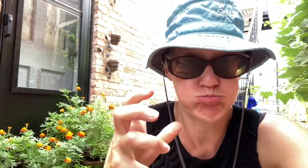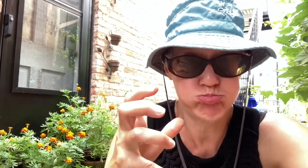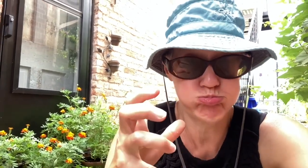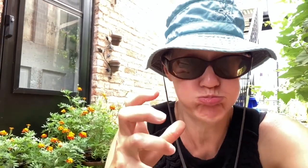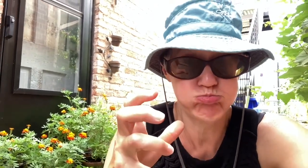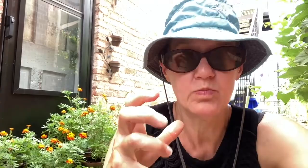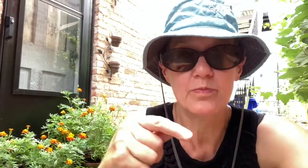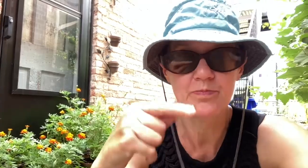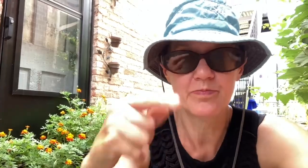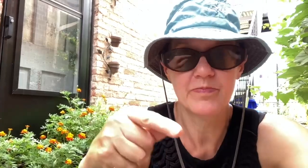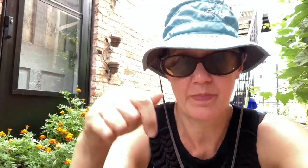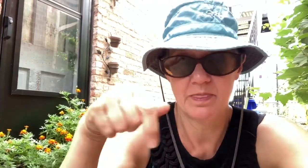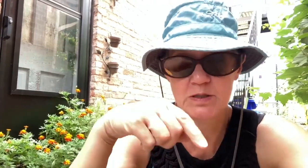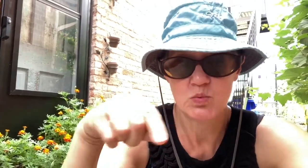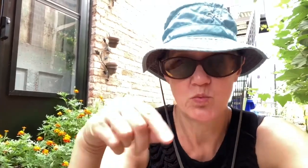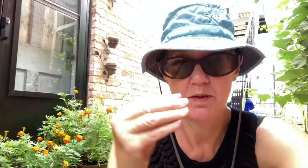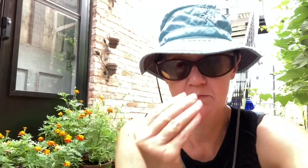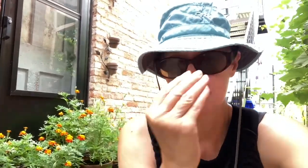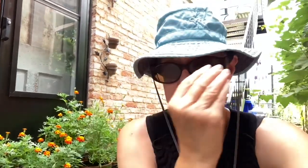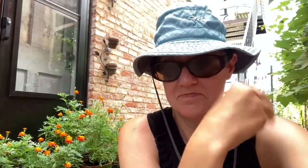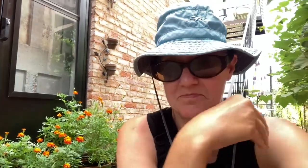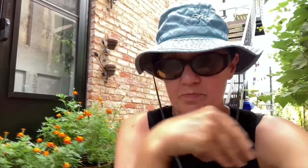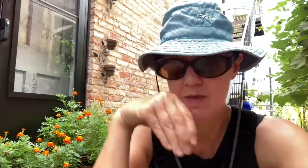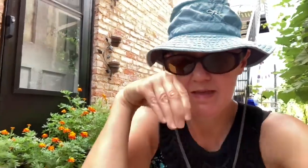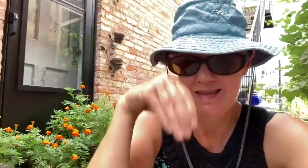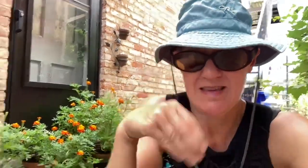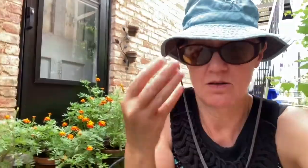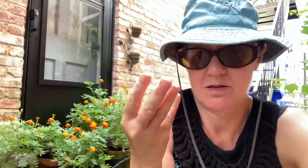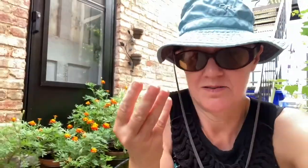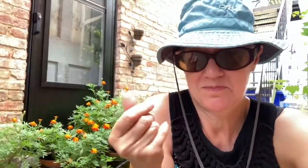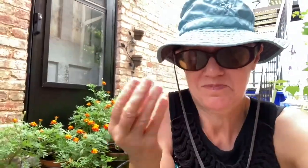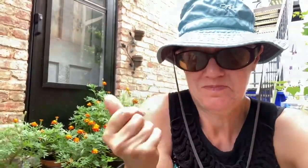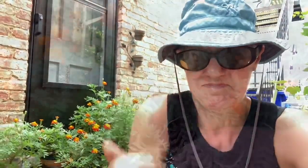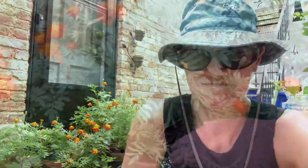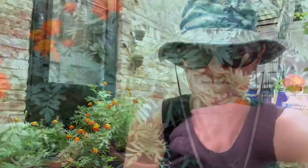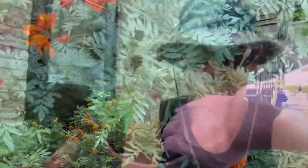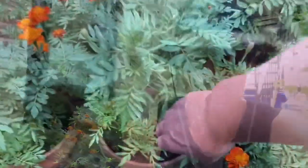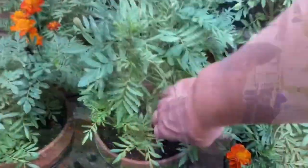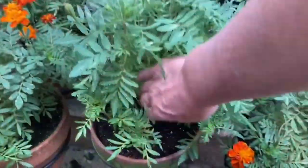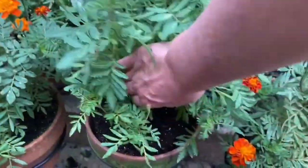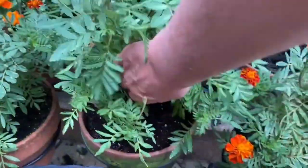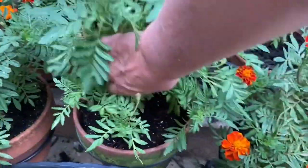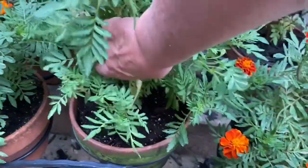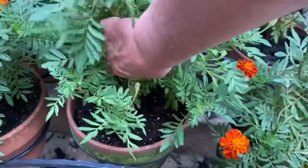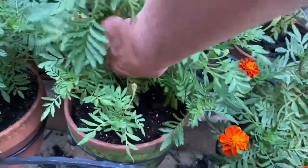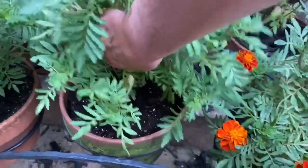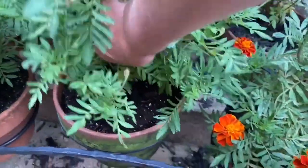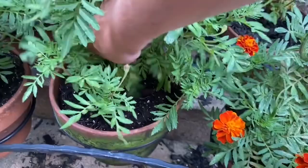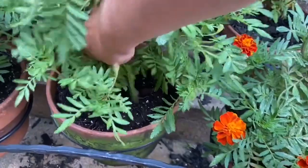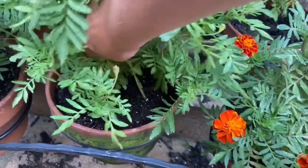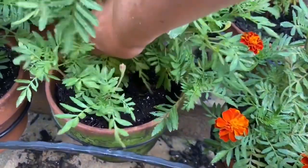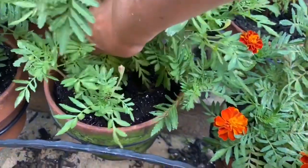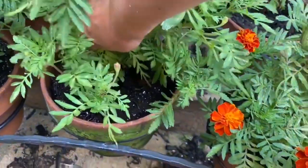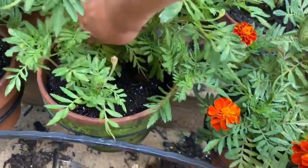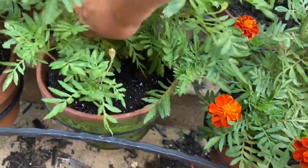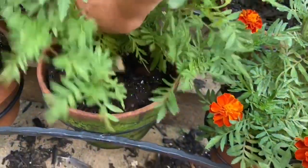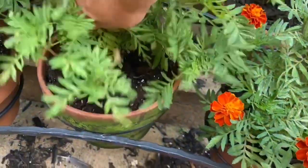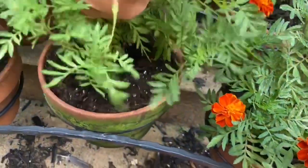root bound, then we'll put them out in the in-ground garden.